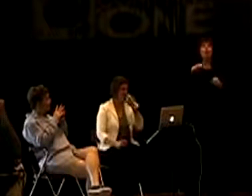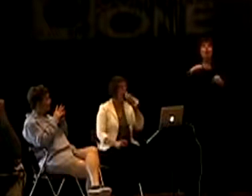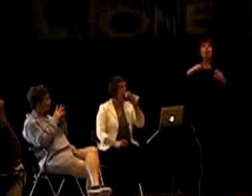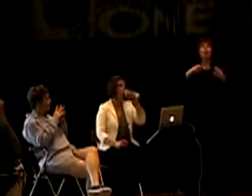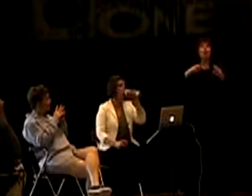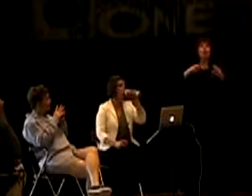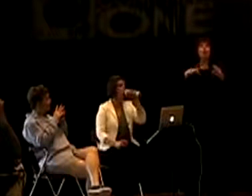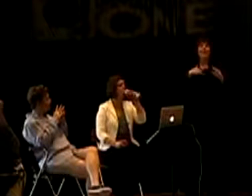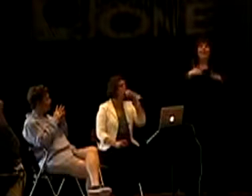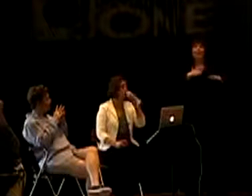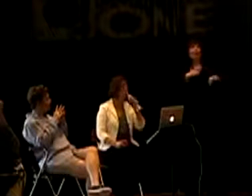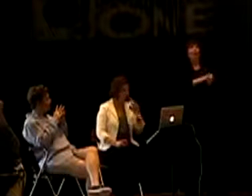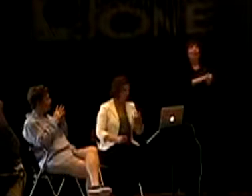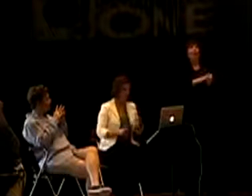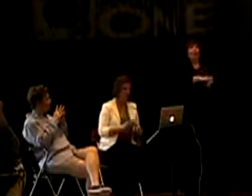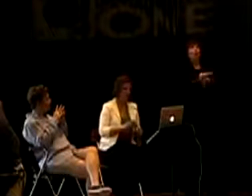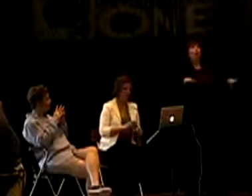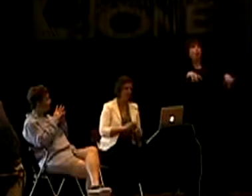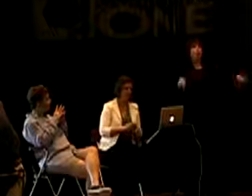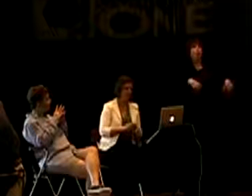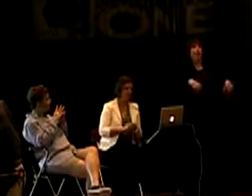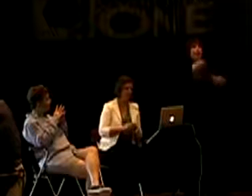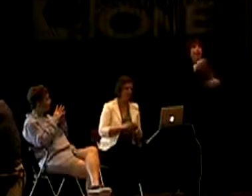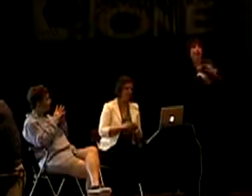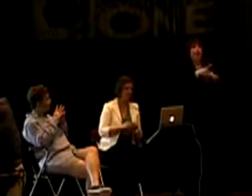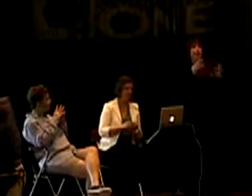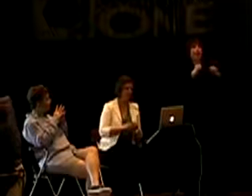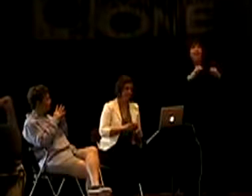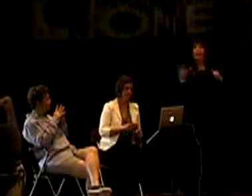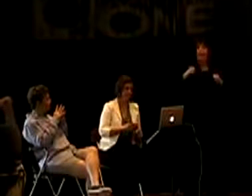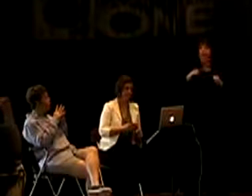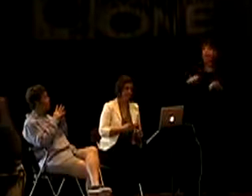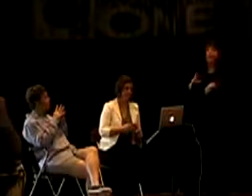they go in with eyes open, a very challenging piece of theater. That said,